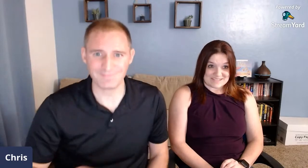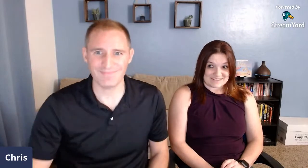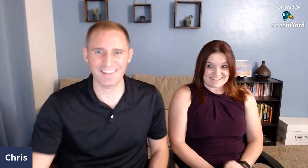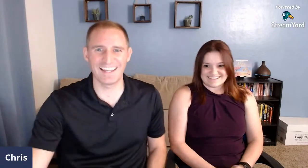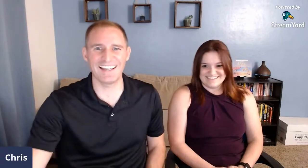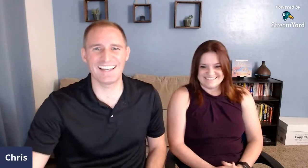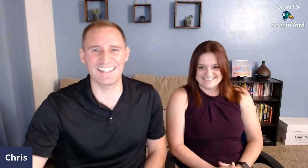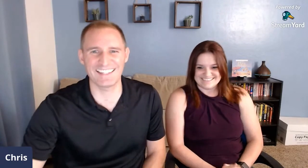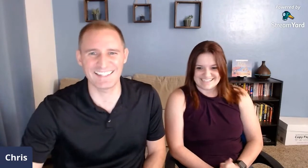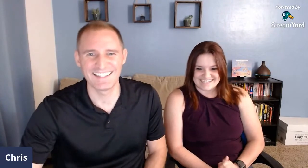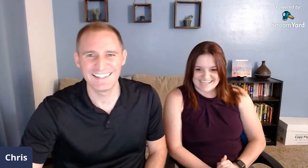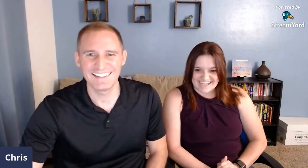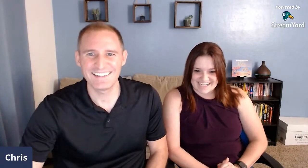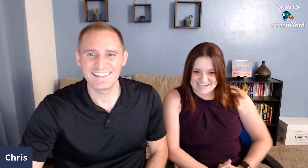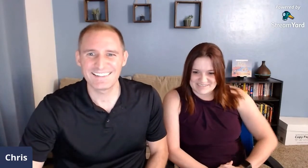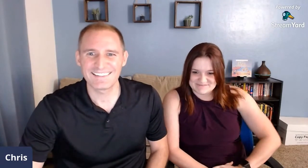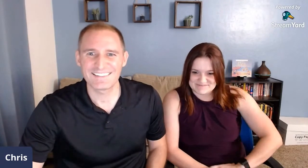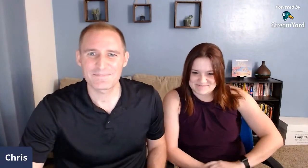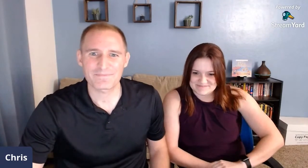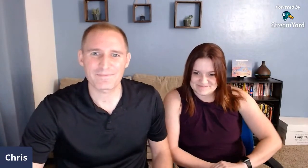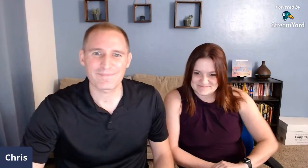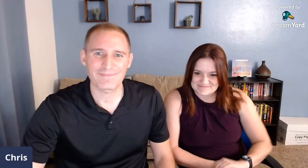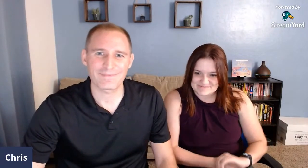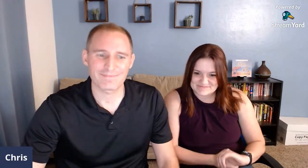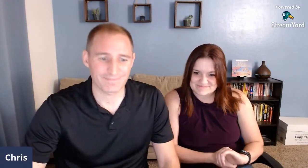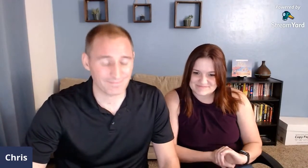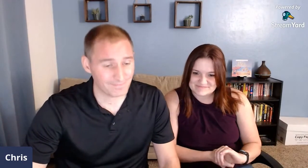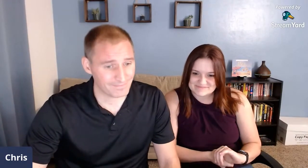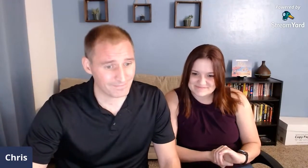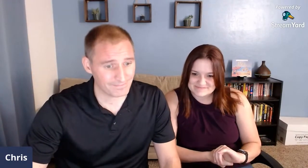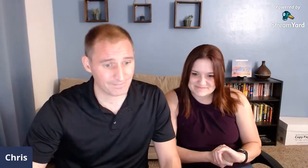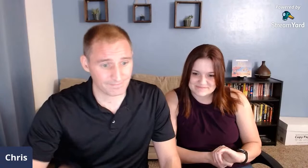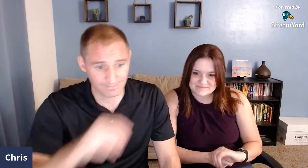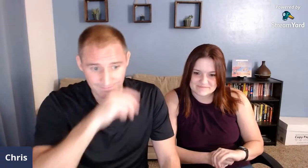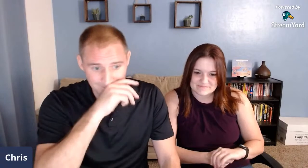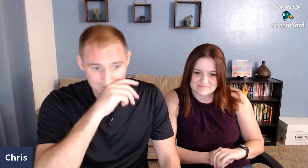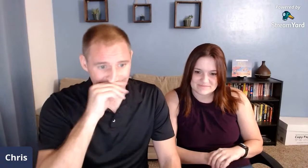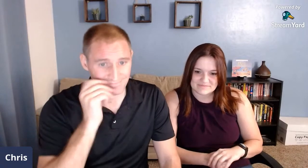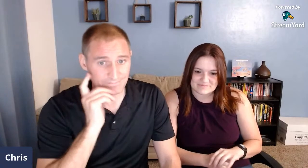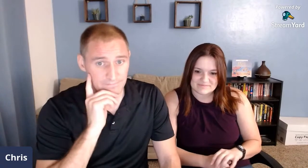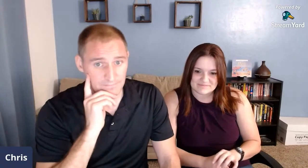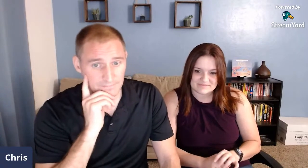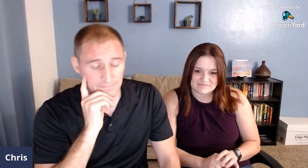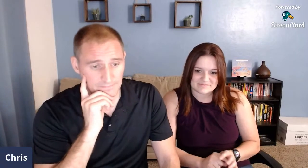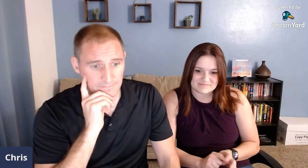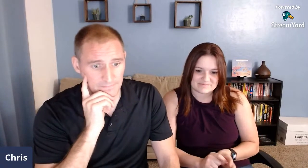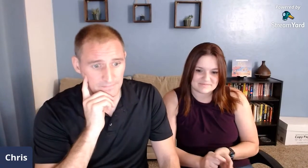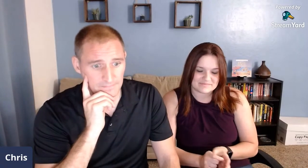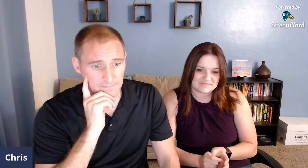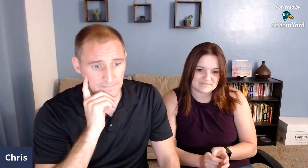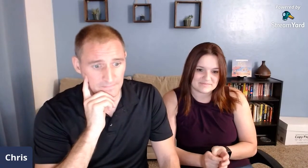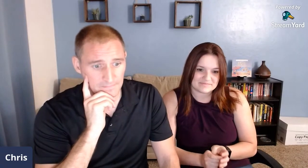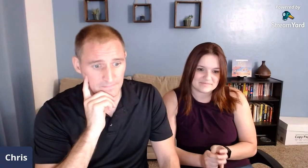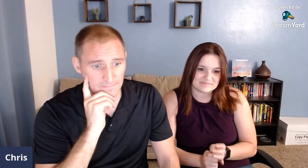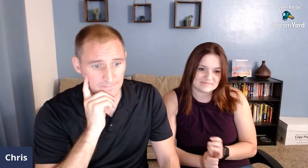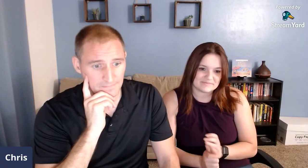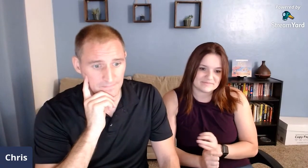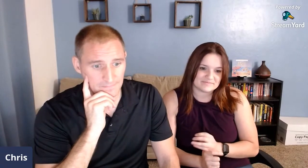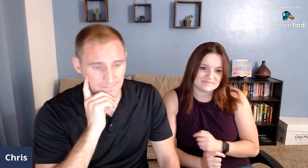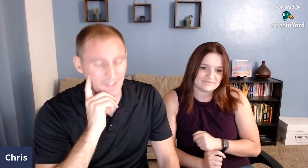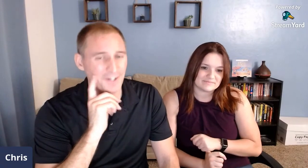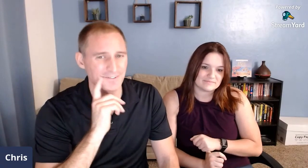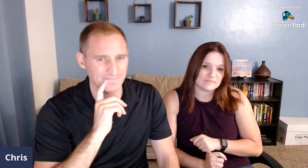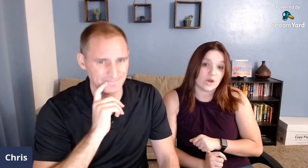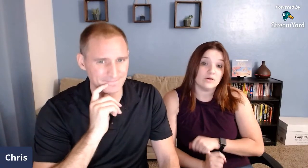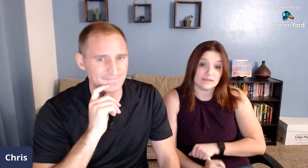That's all I'm going to say on that. I have just one more thing. Last week, somebody asked about hand